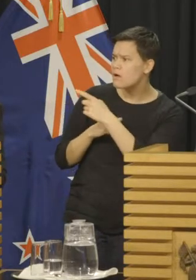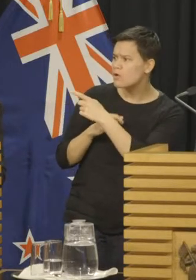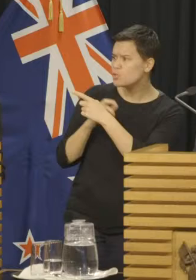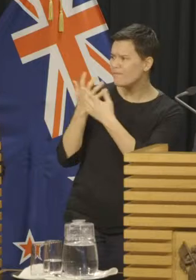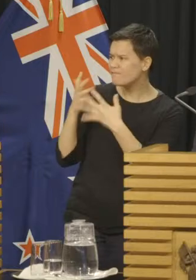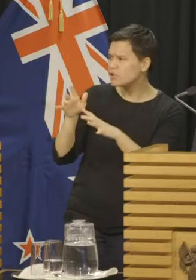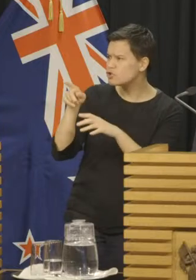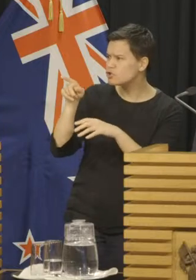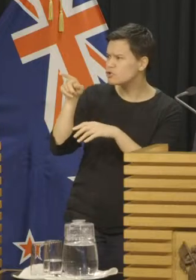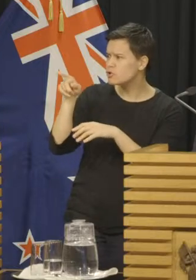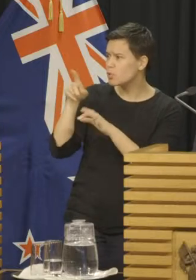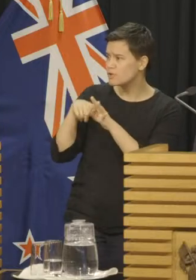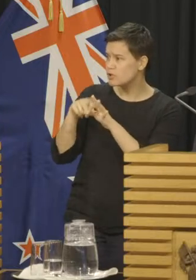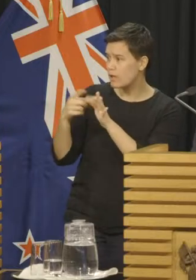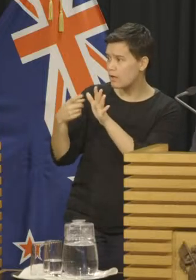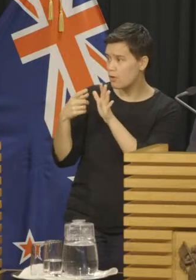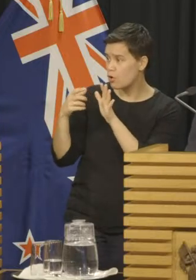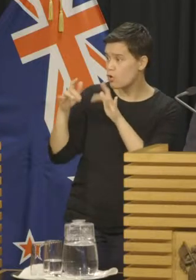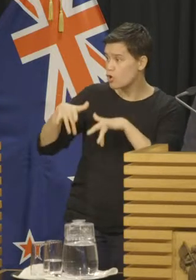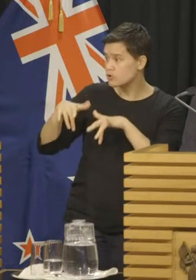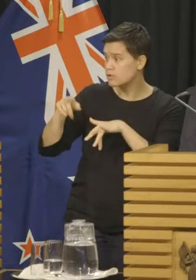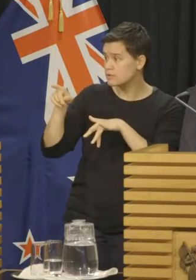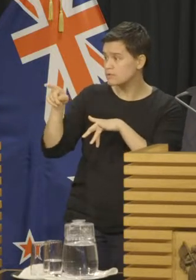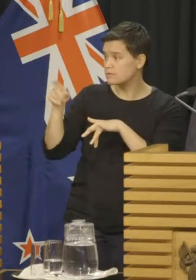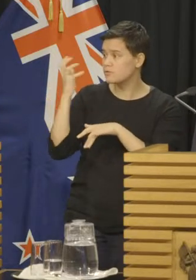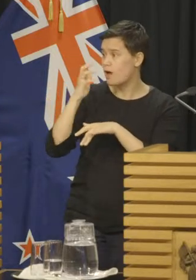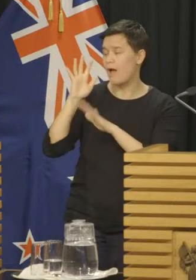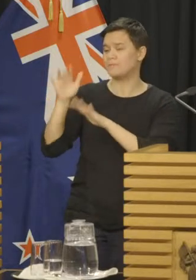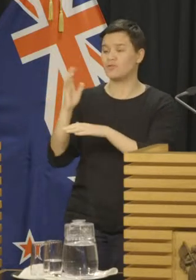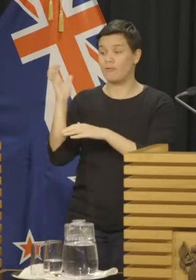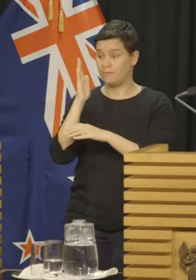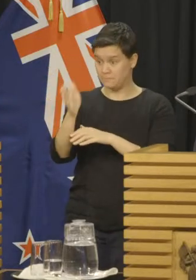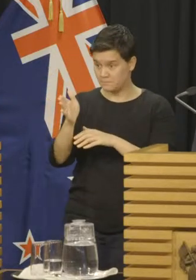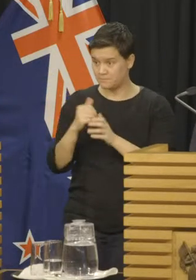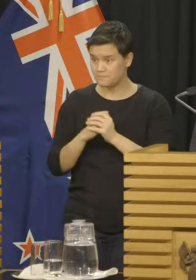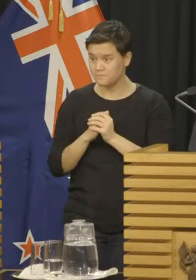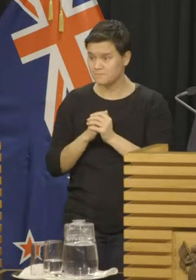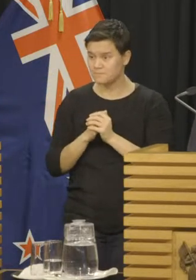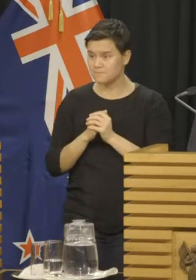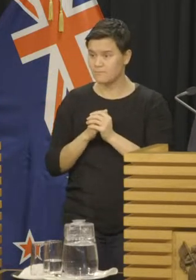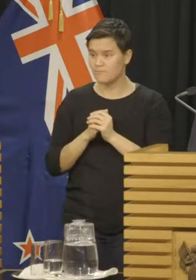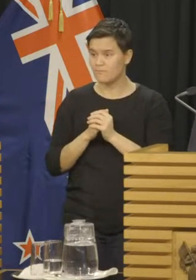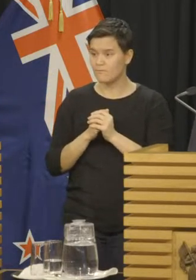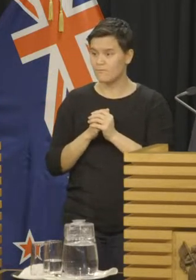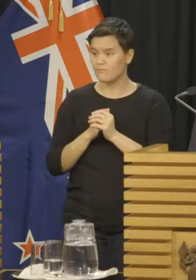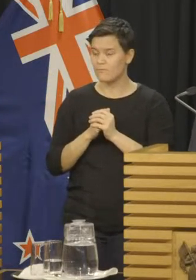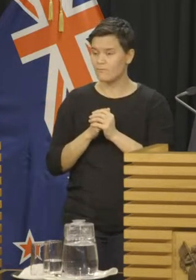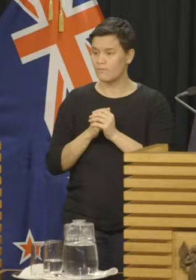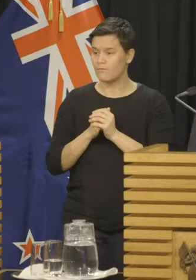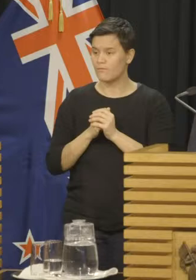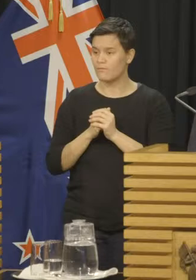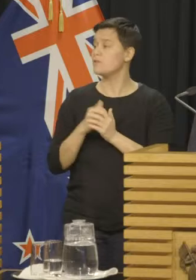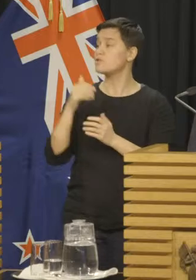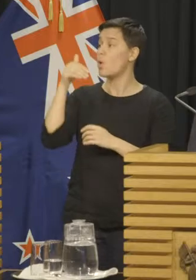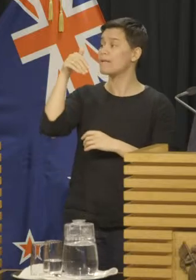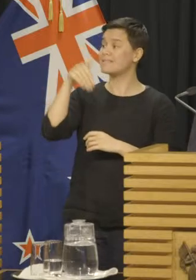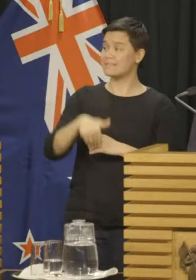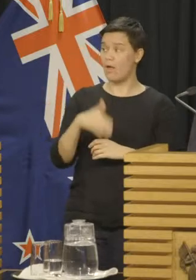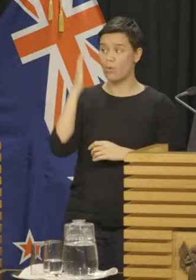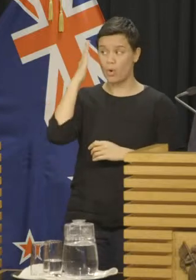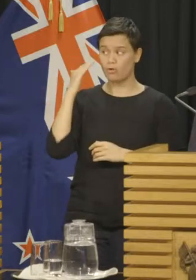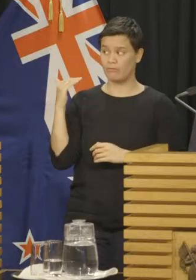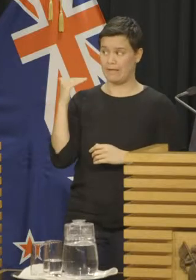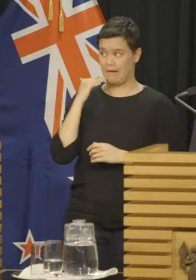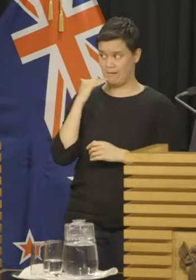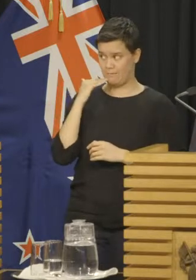question? Forgive me. I had an order of things, forgive me. But back to South Korea, how disappointing is it that the government won't